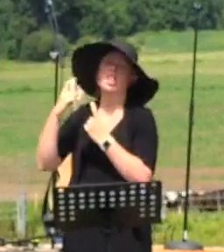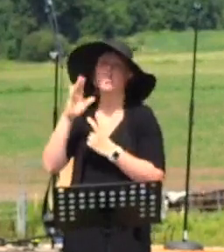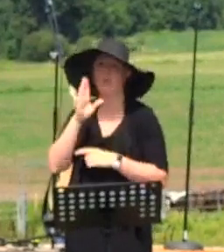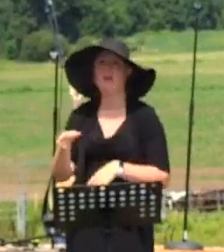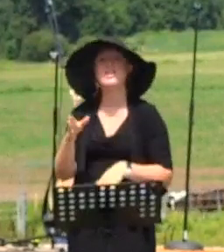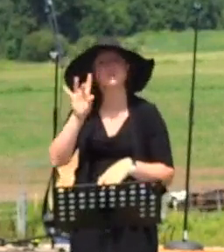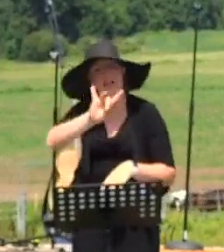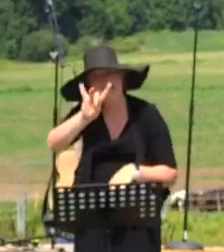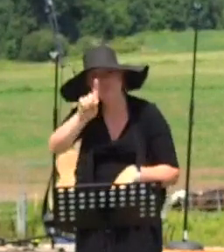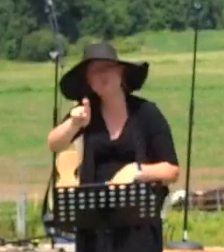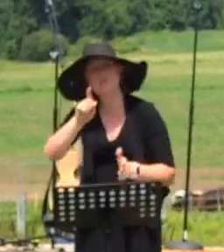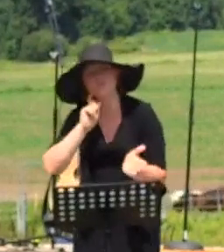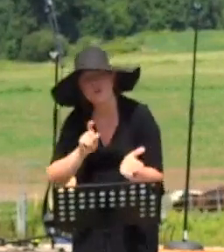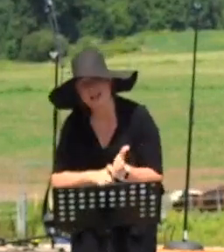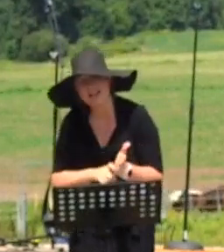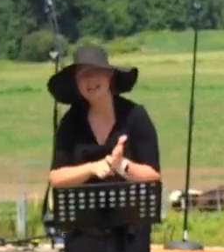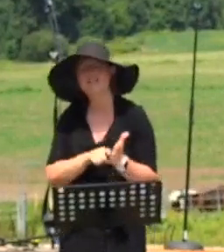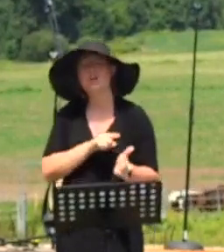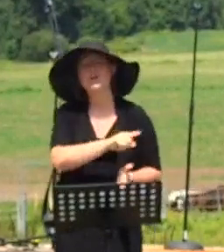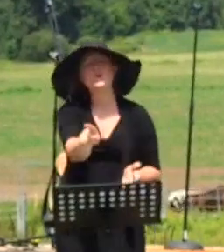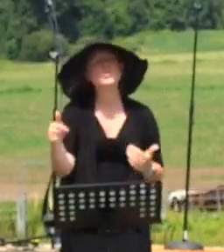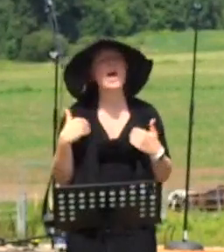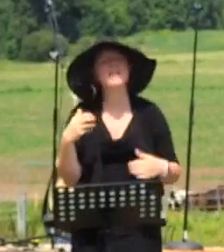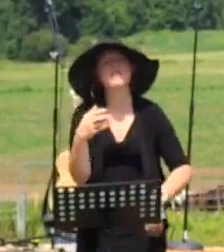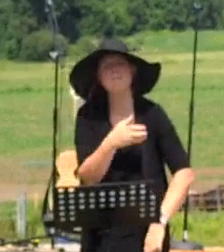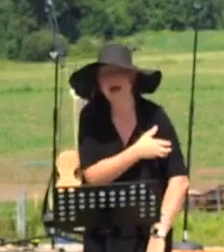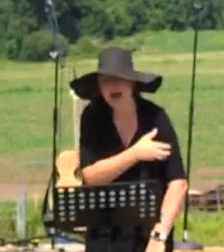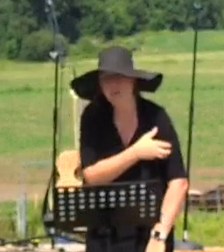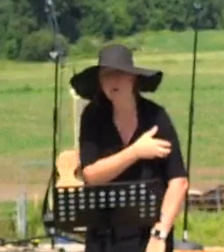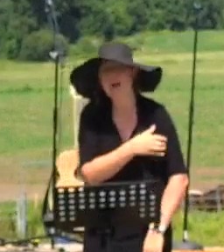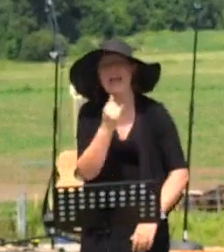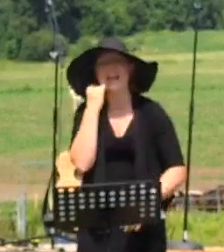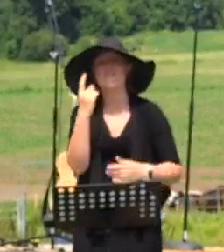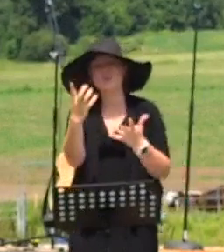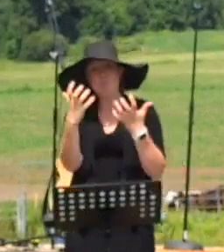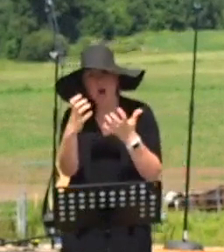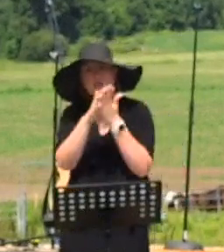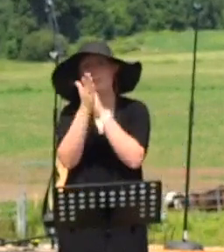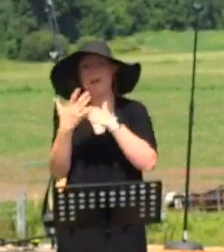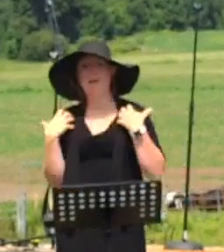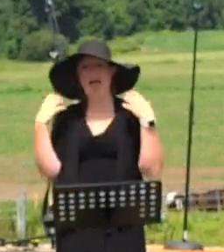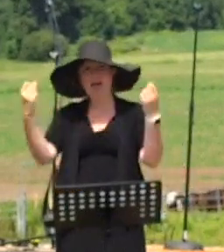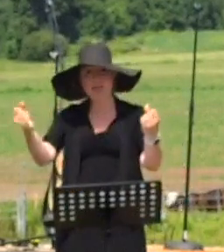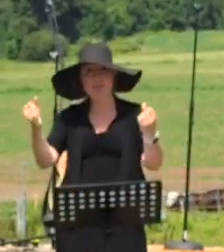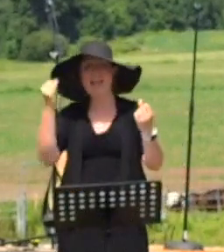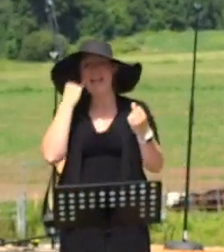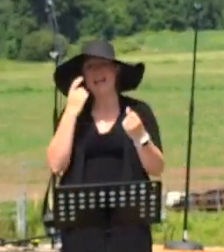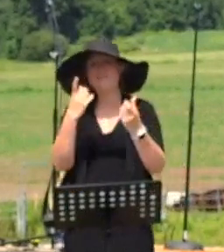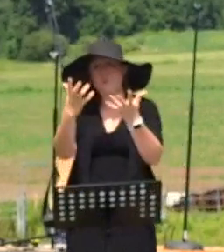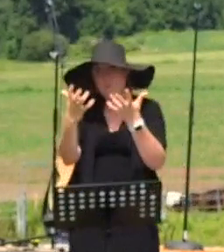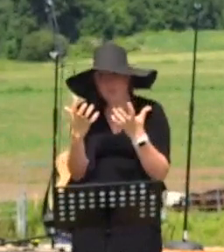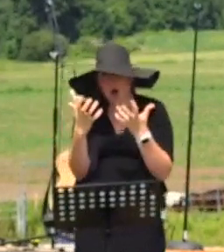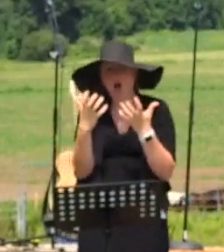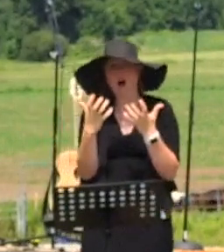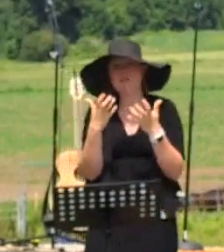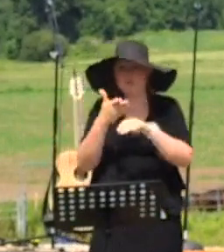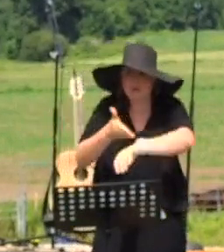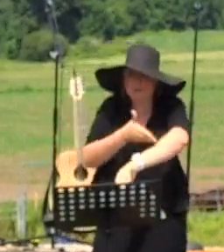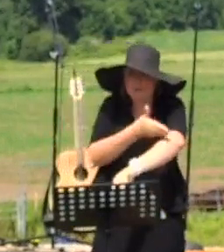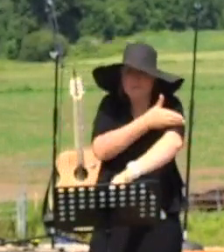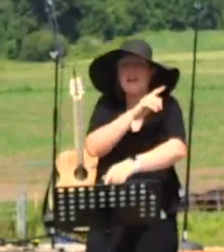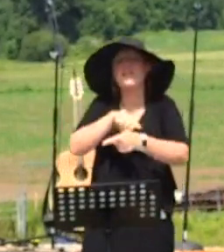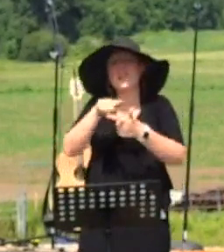recognize that you have power. And if you want to be healthy, if you really want to press into this, you need to understand that